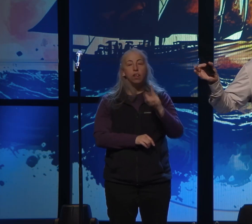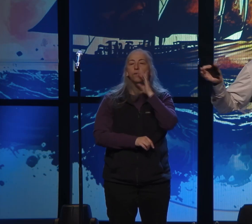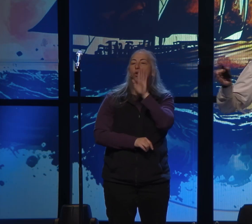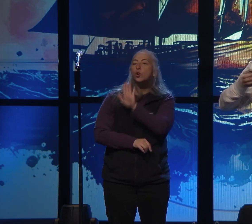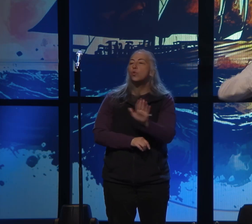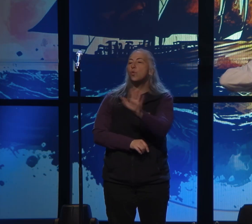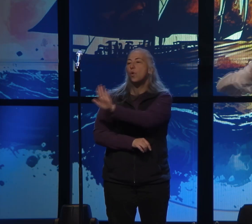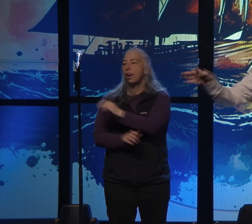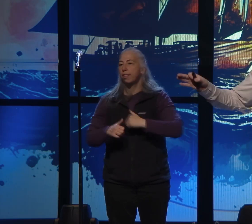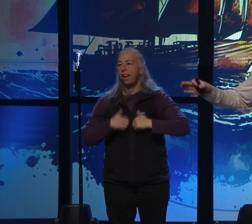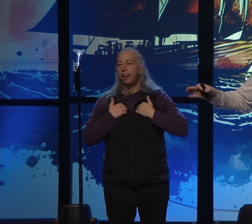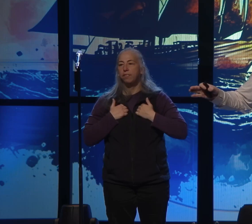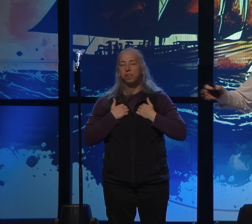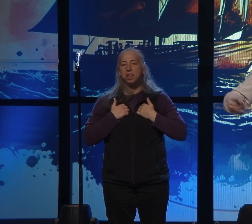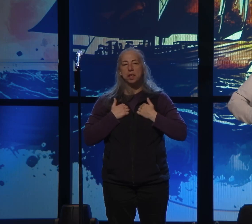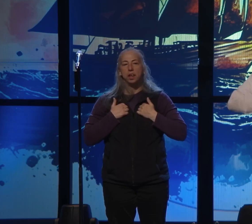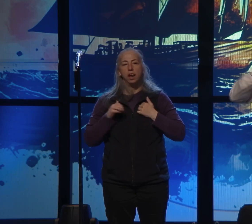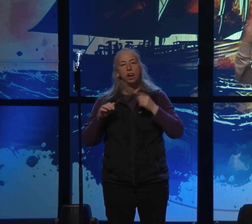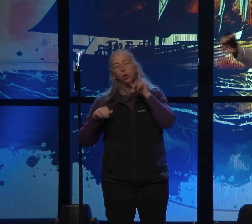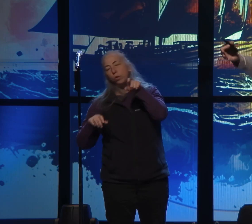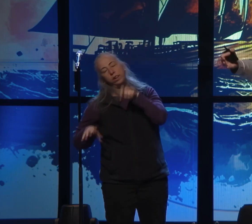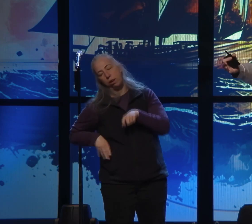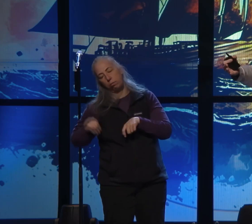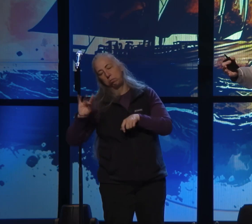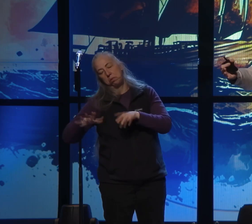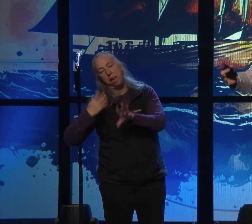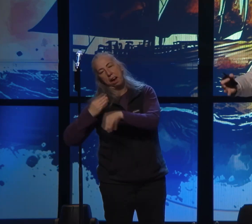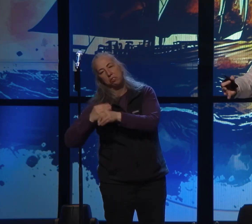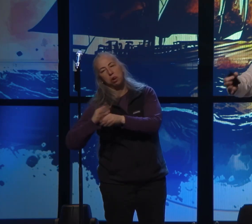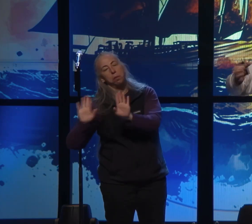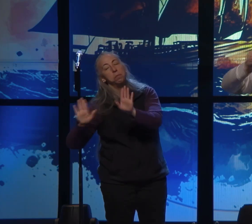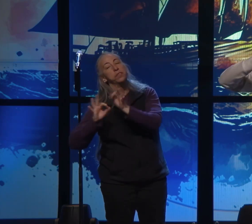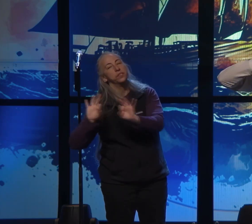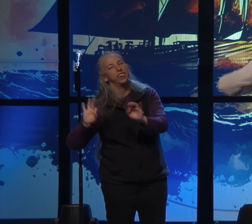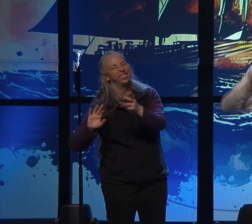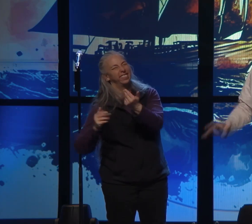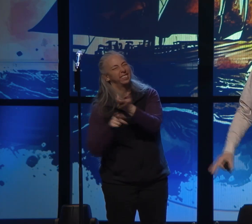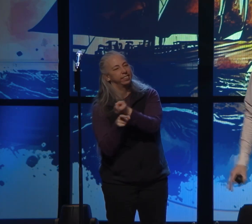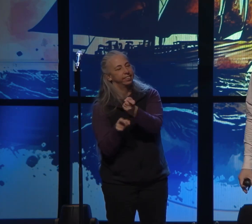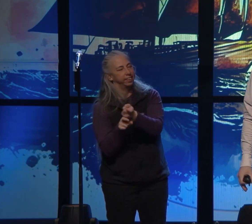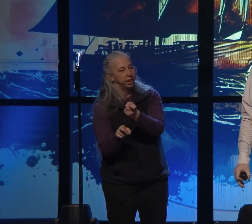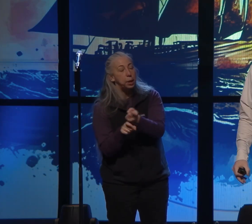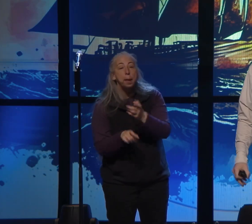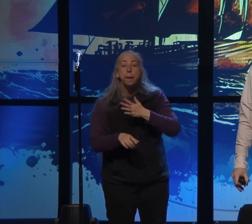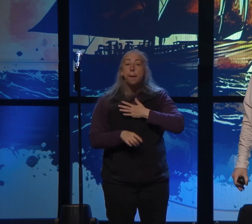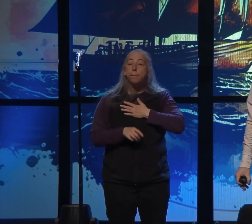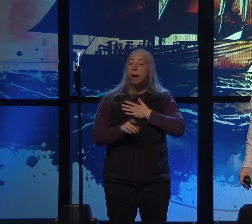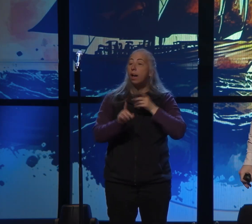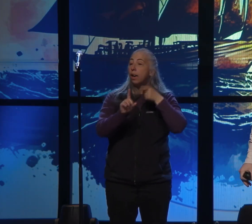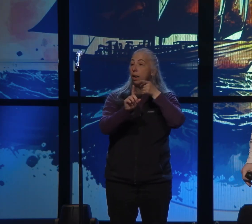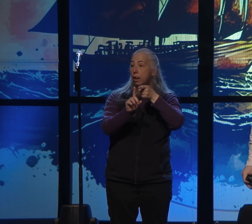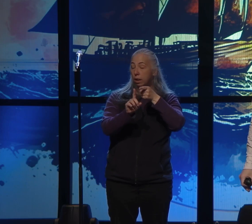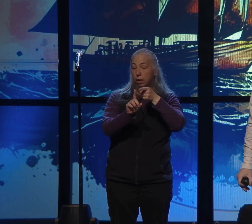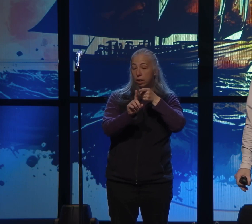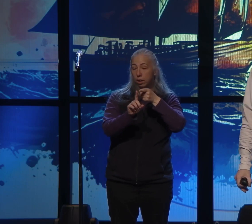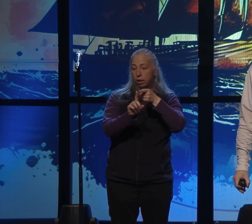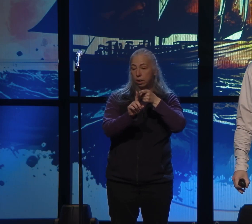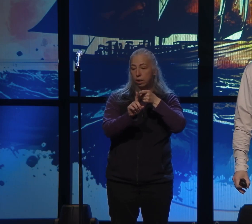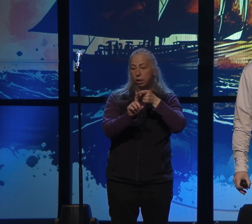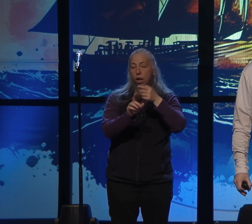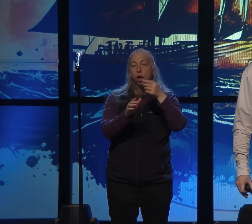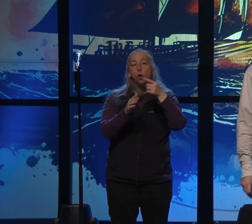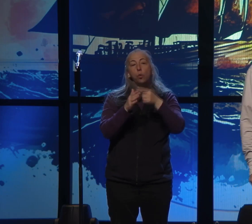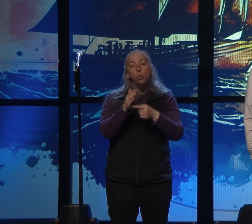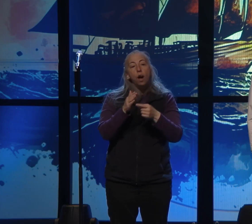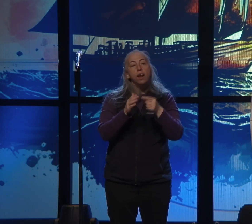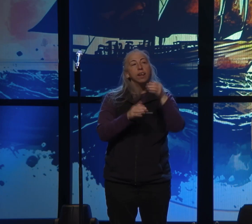free. You don't have to give anything extra. I'm just going to give this to you today, okay? This is my thesis. What is God's will for